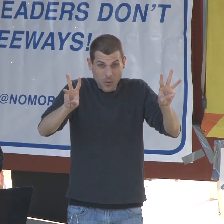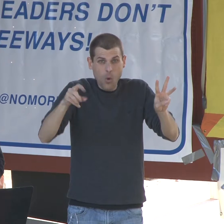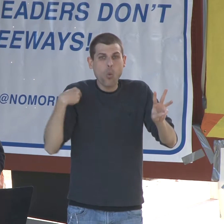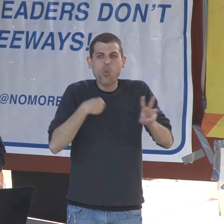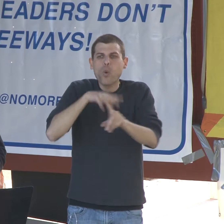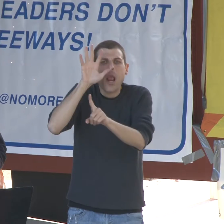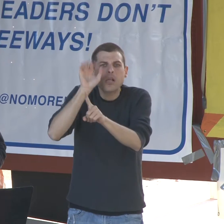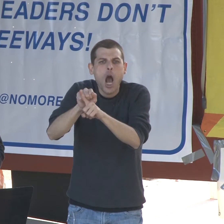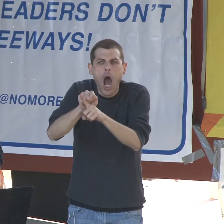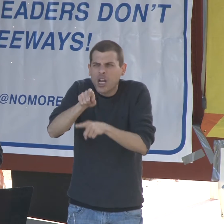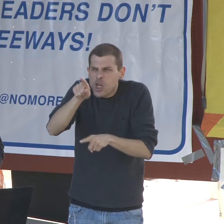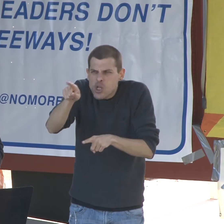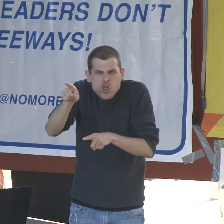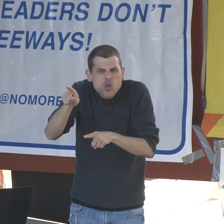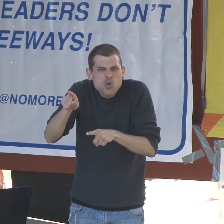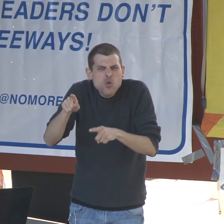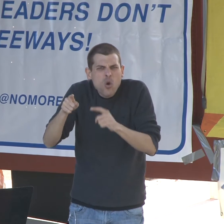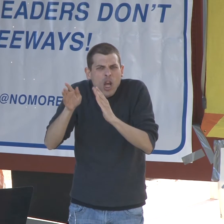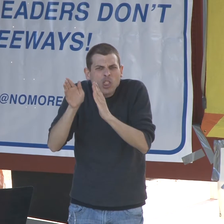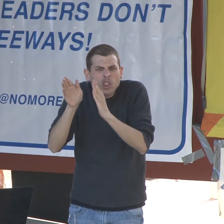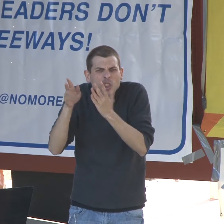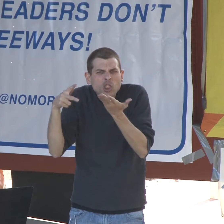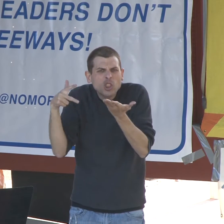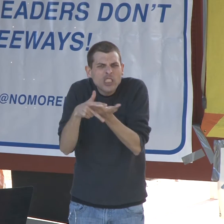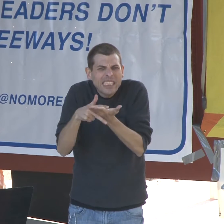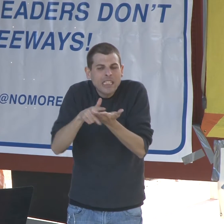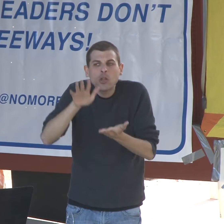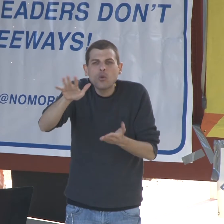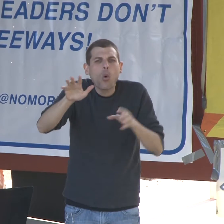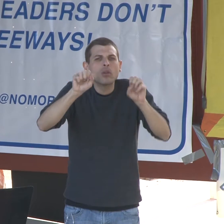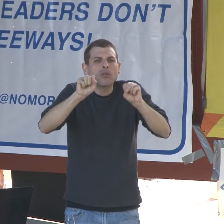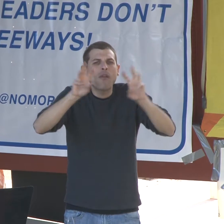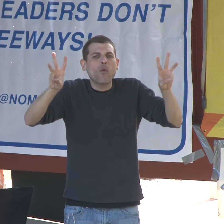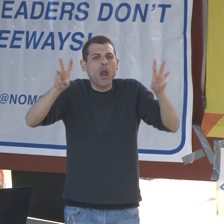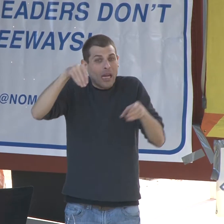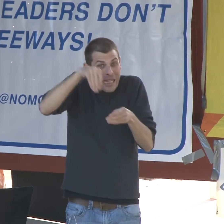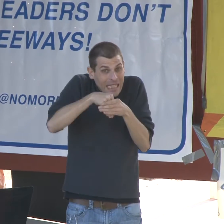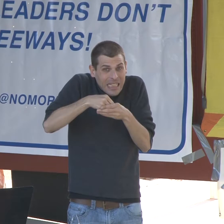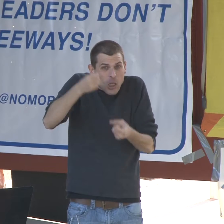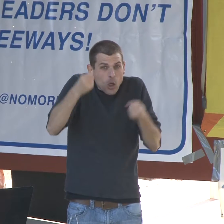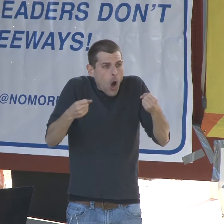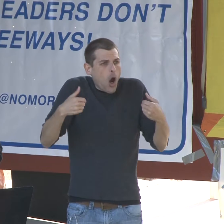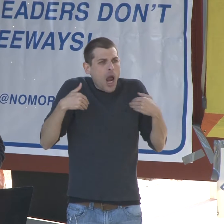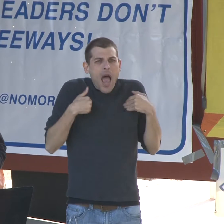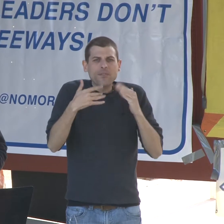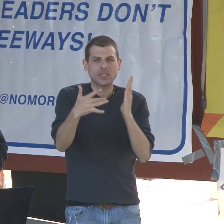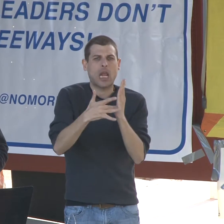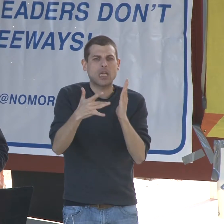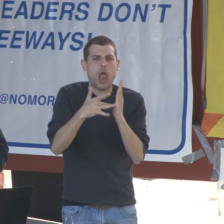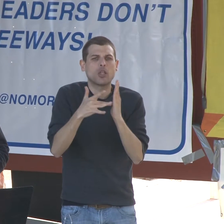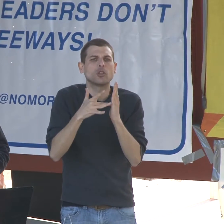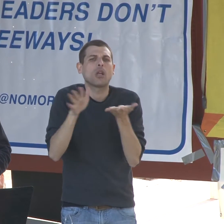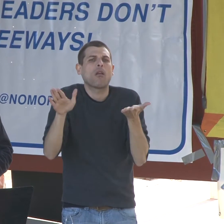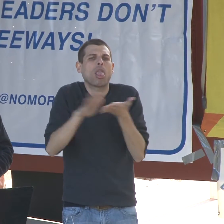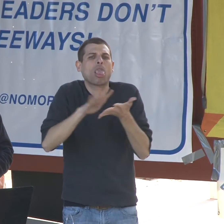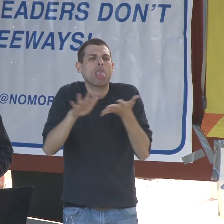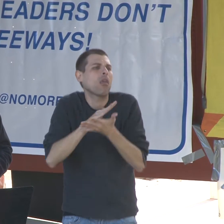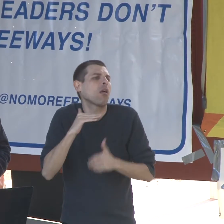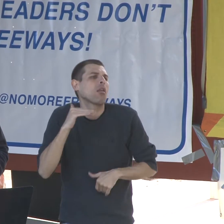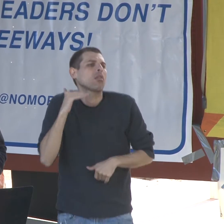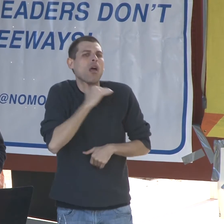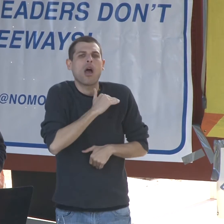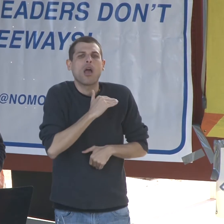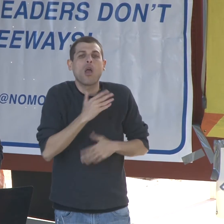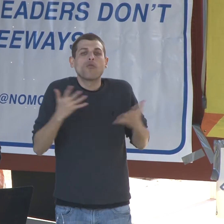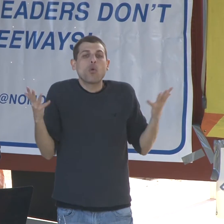caught cheating on the software that went into their diesel cars. They rigged the software in the cars so that